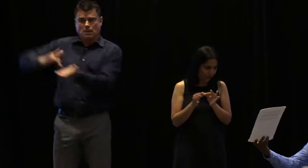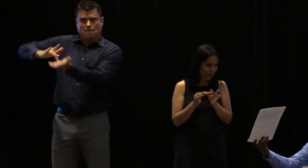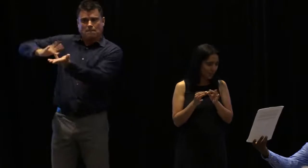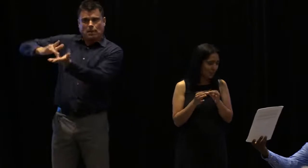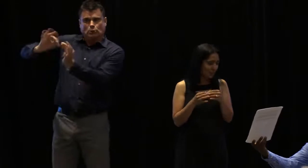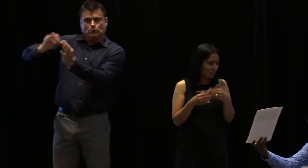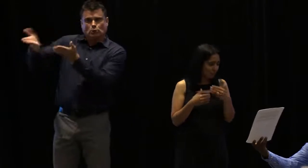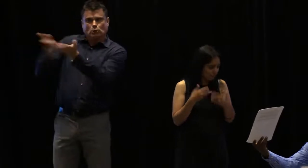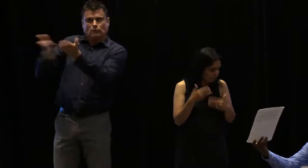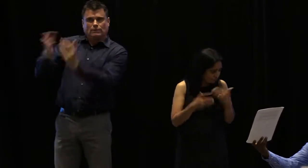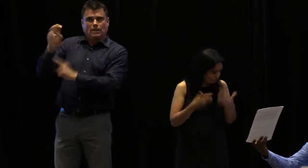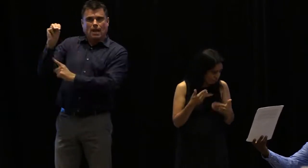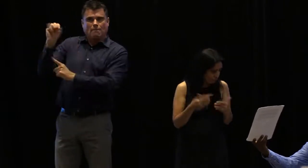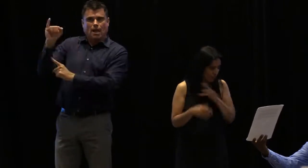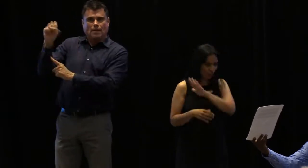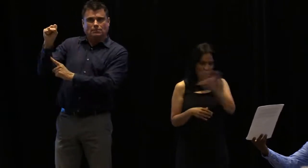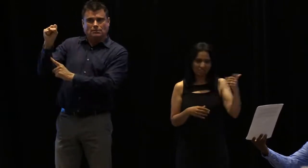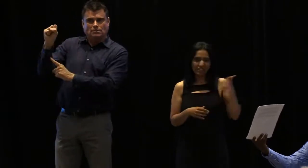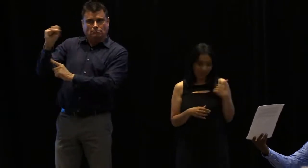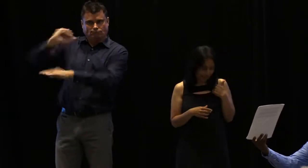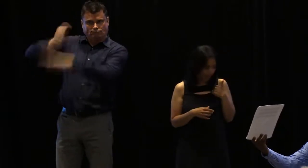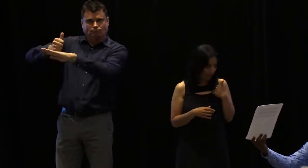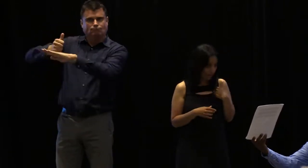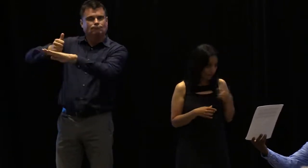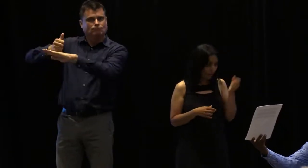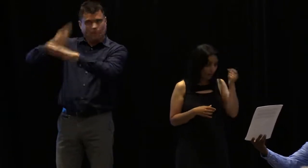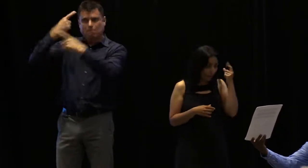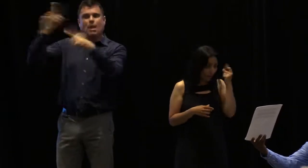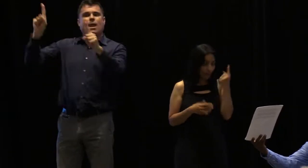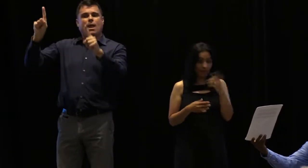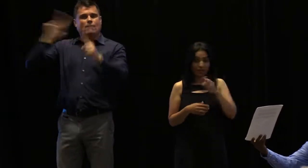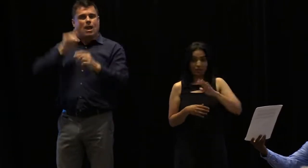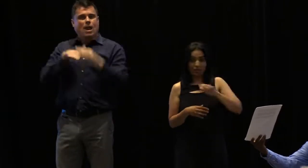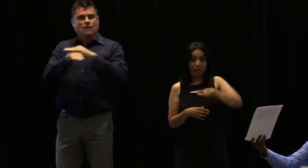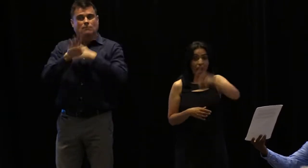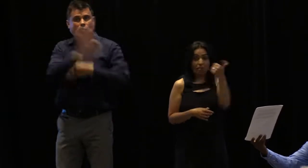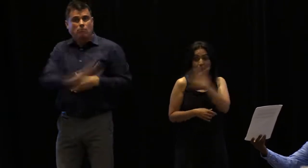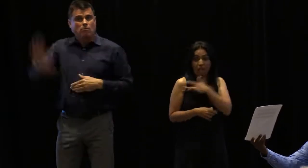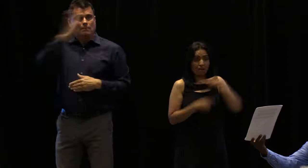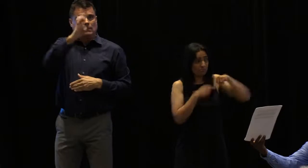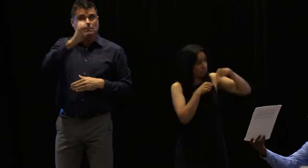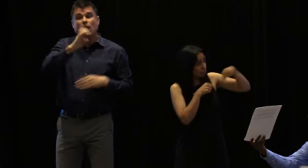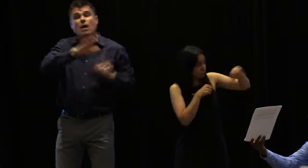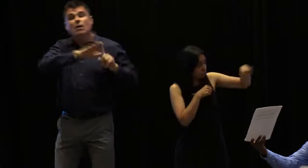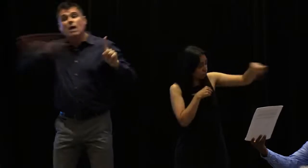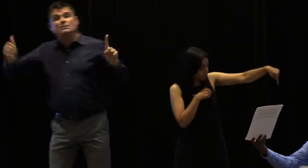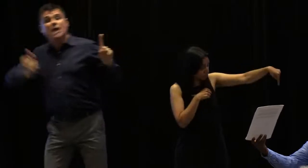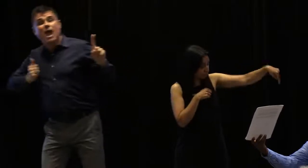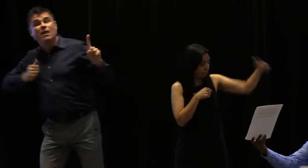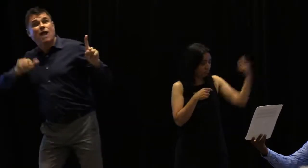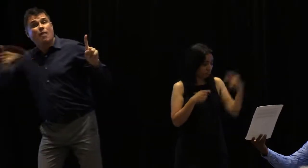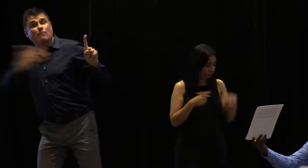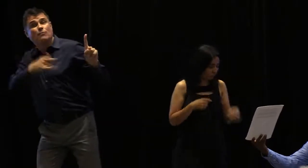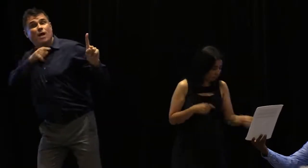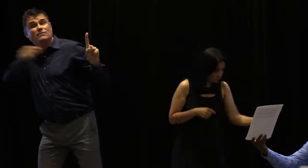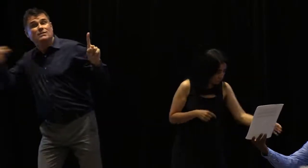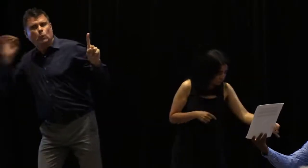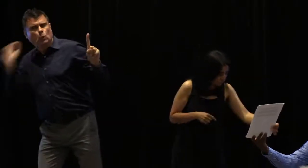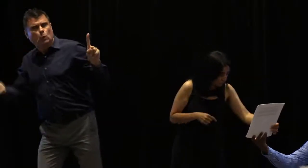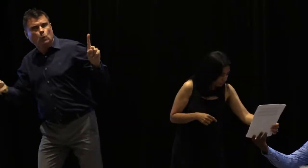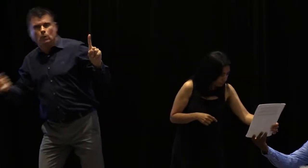had so many firsts here in the deaf community, the first province in Canada to drive, the first to have medical interpreting